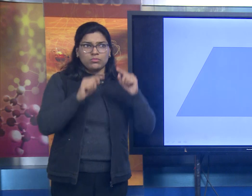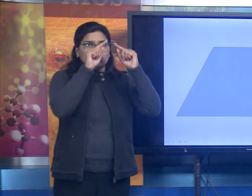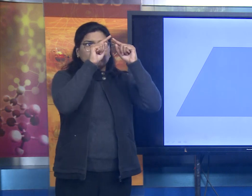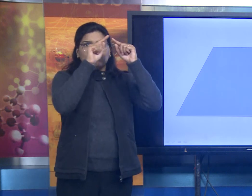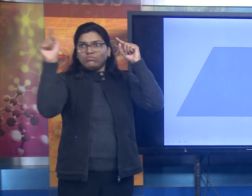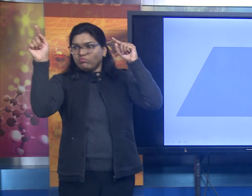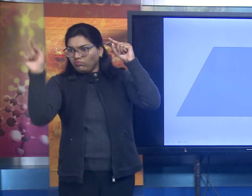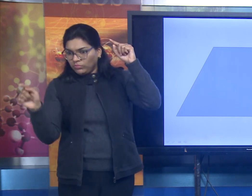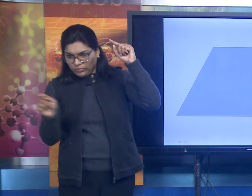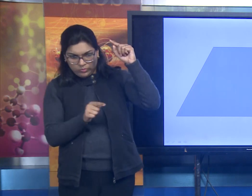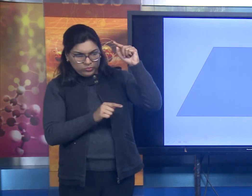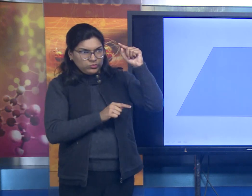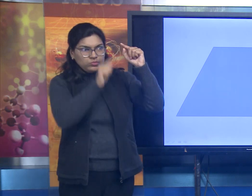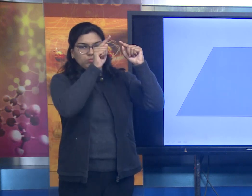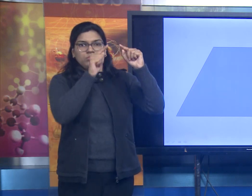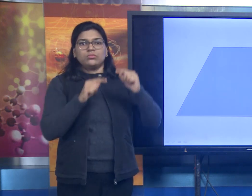What do you think? Can it be a polygon?